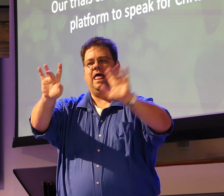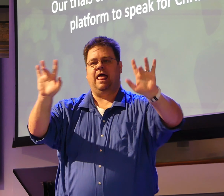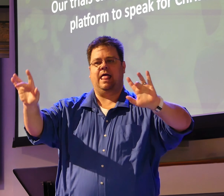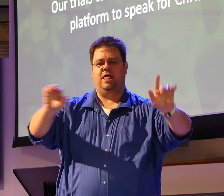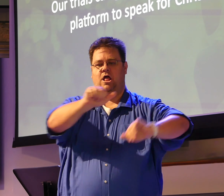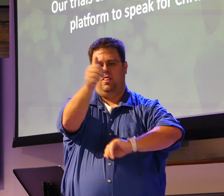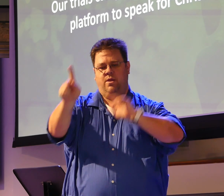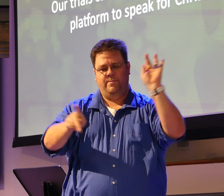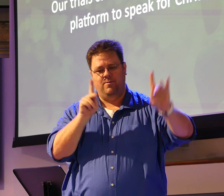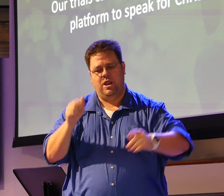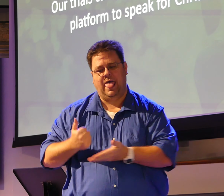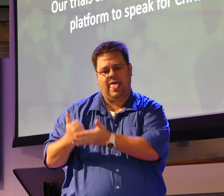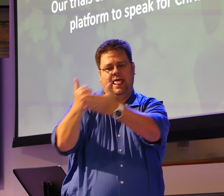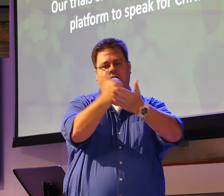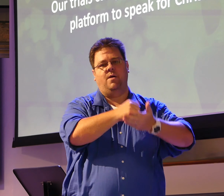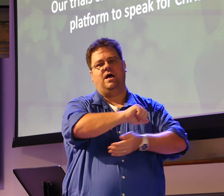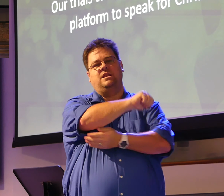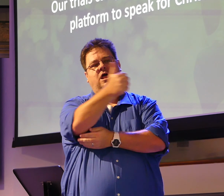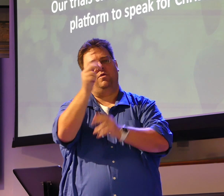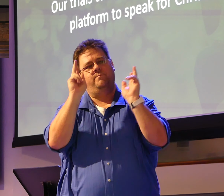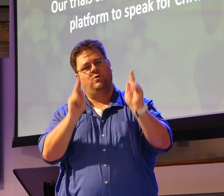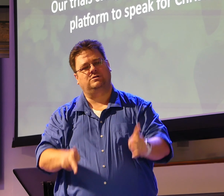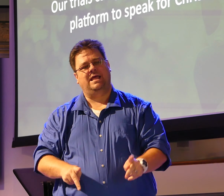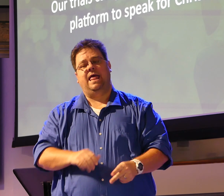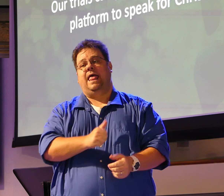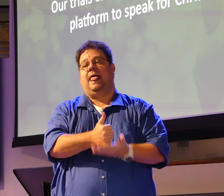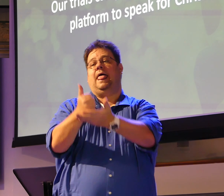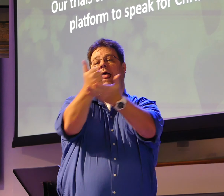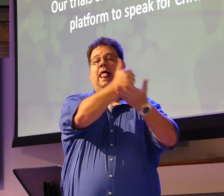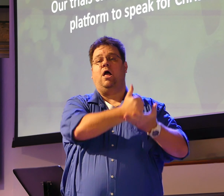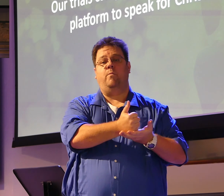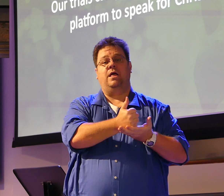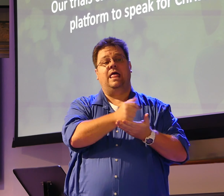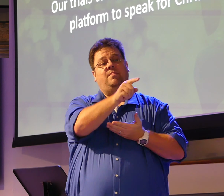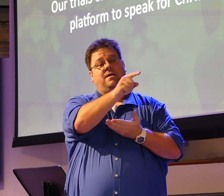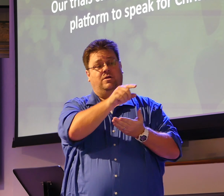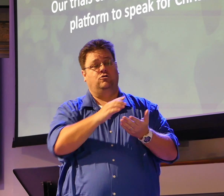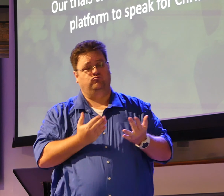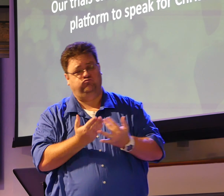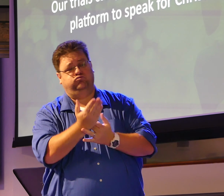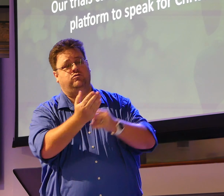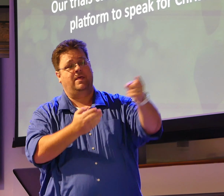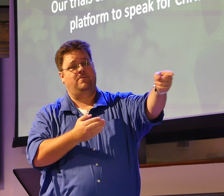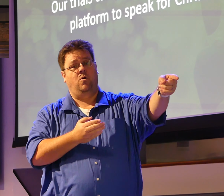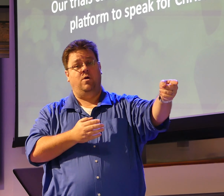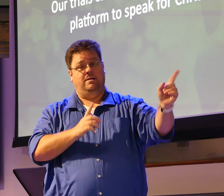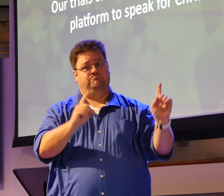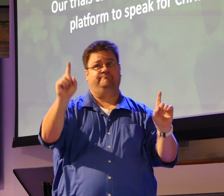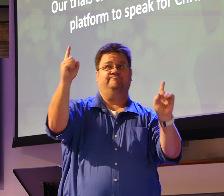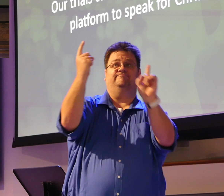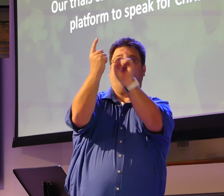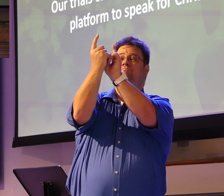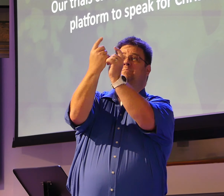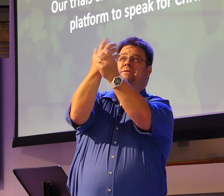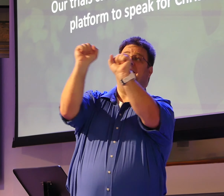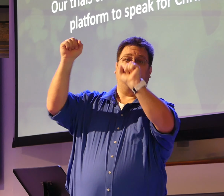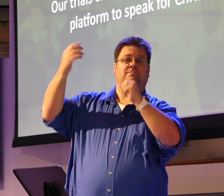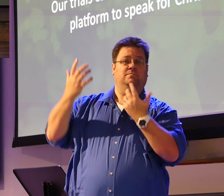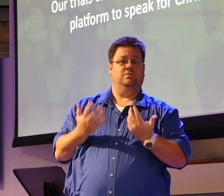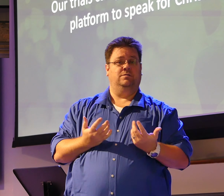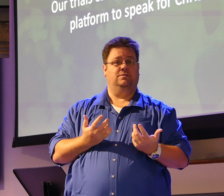we're going to use these things as an opportunity to help another human being to help someone else helping them through it or help them find christ